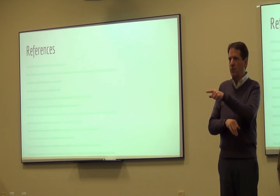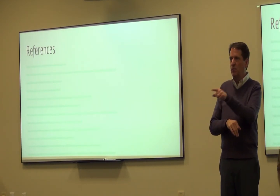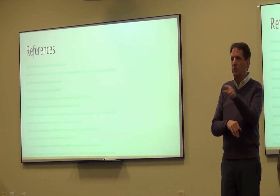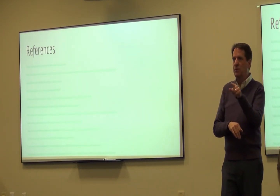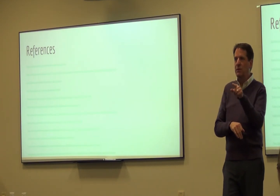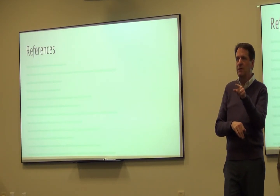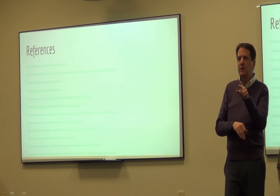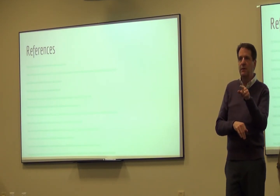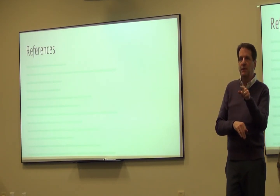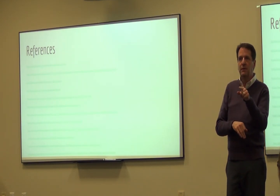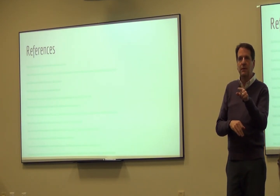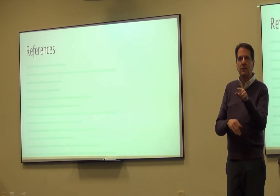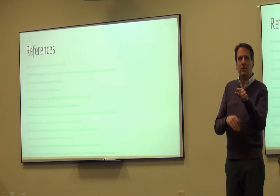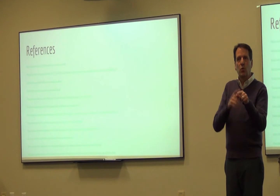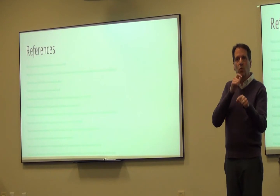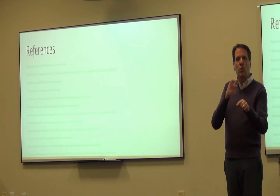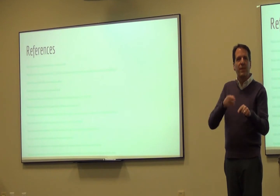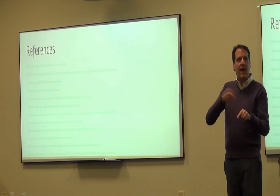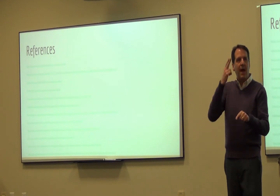do you guys remember who has the highest